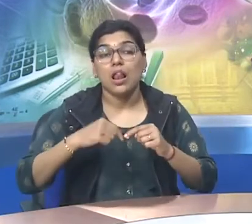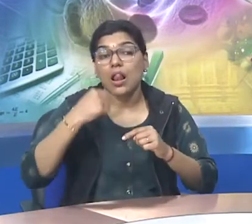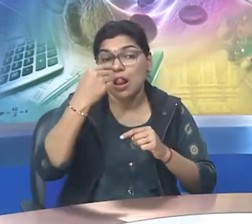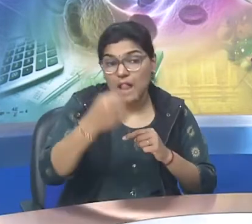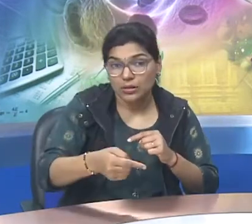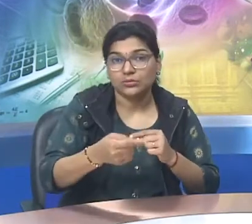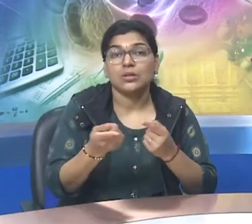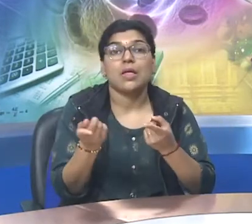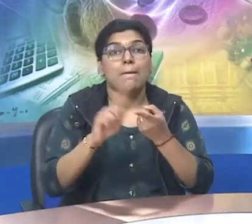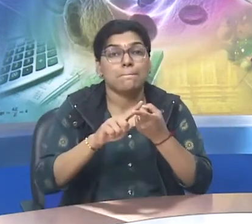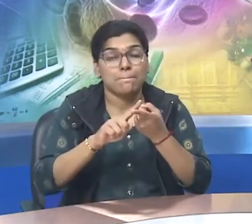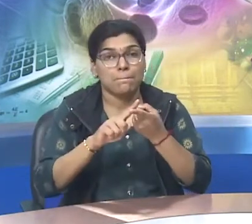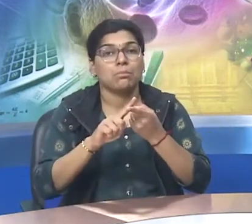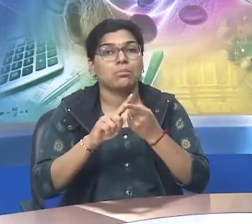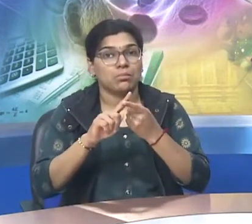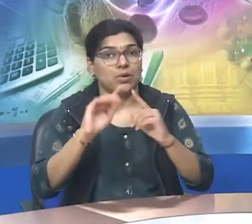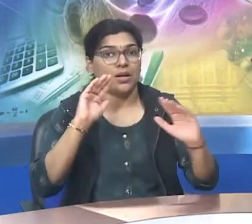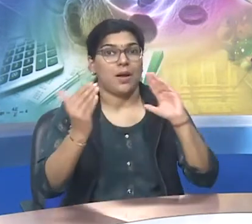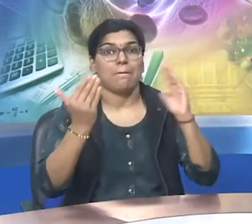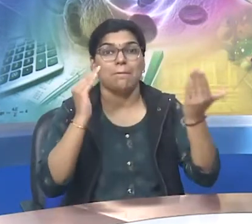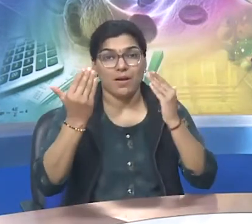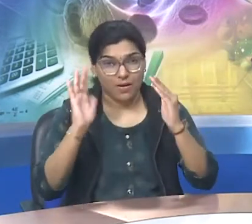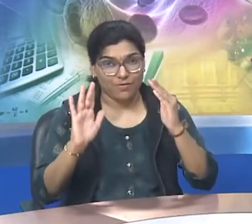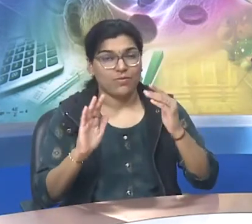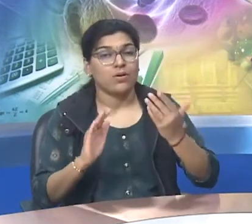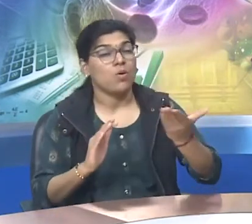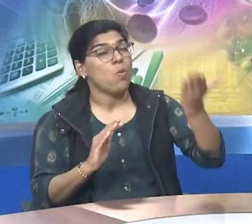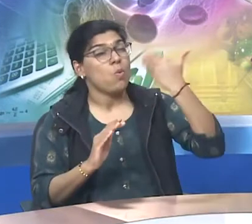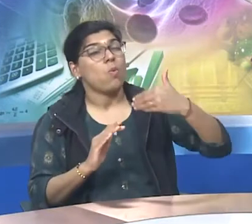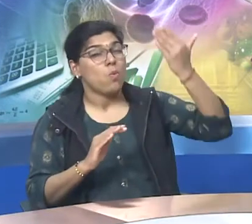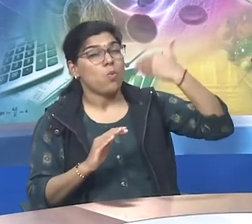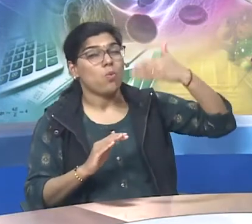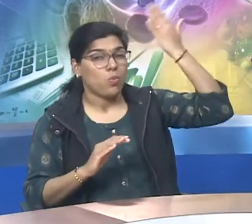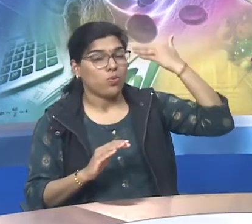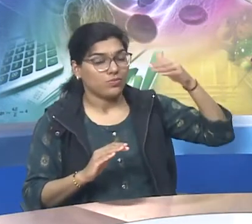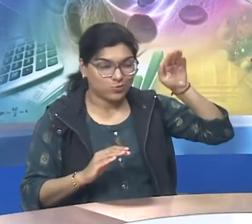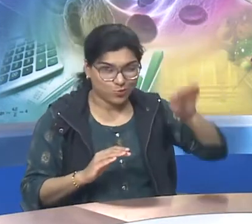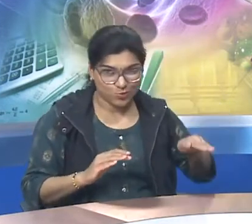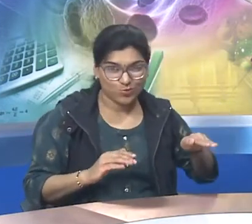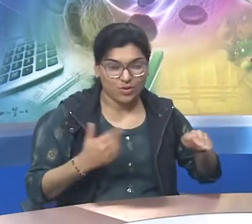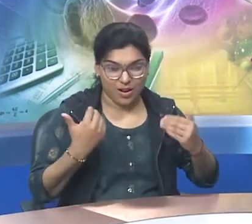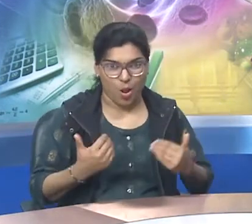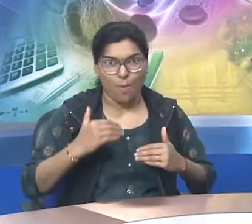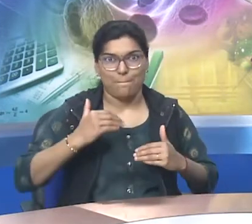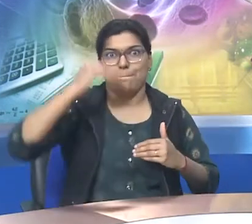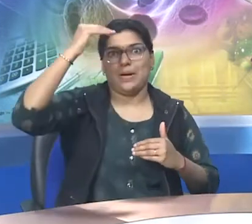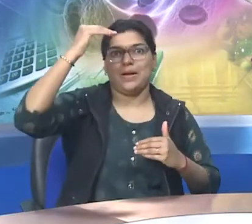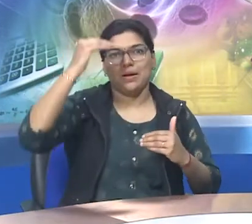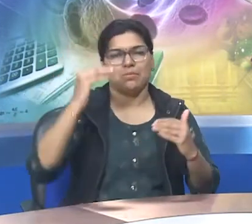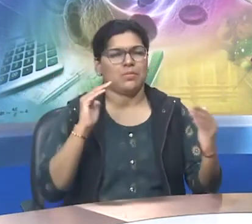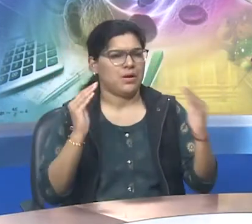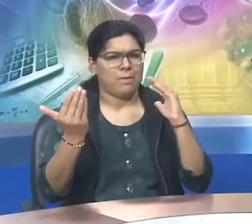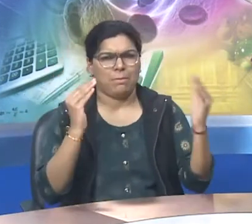And in the next line, she compares her old childhood